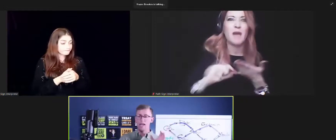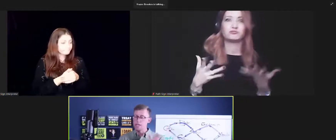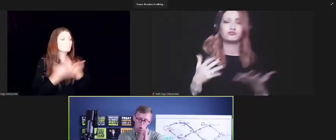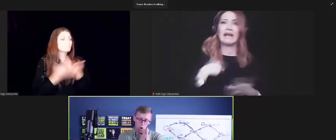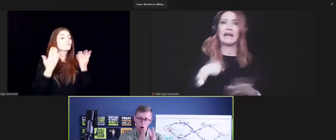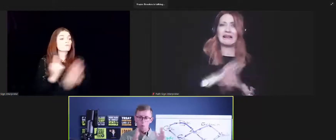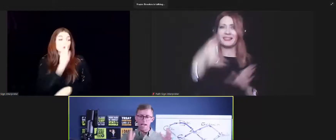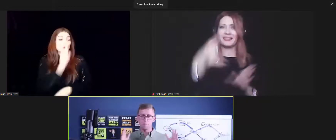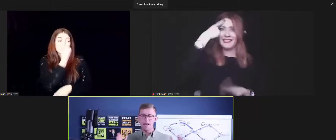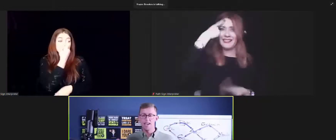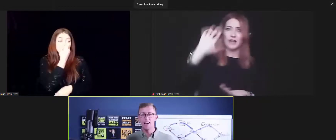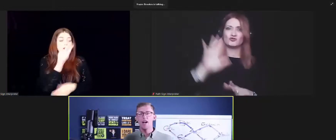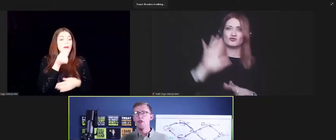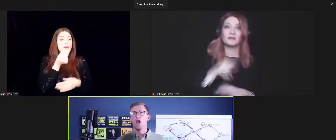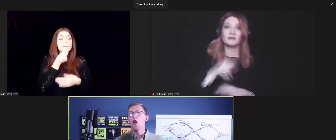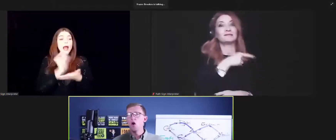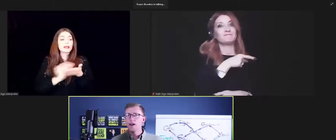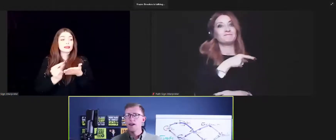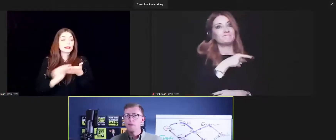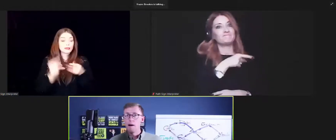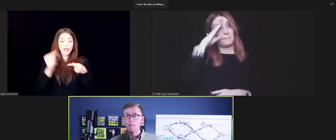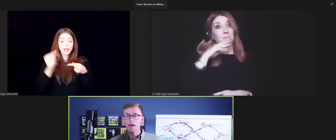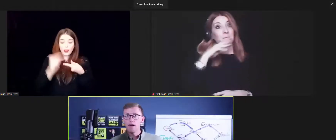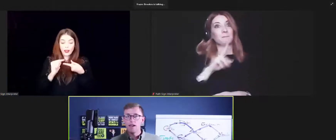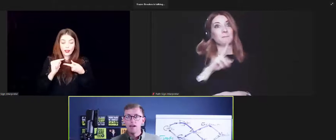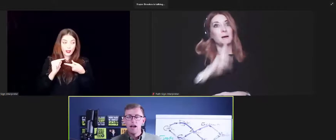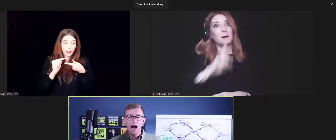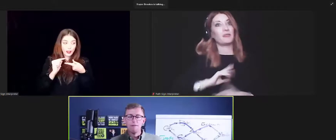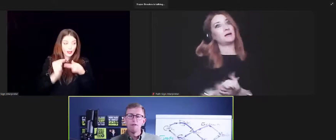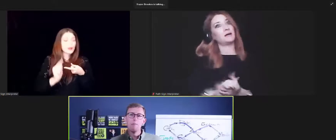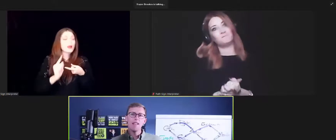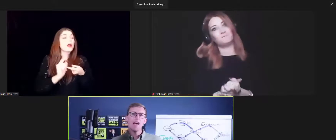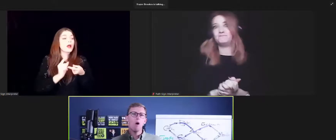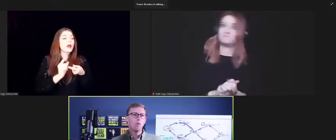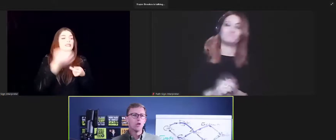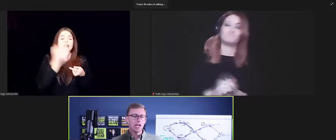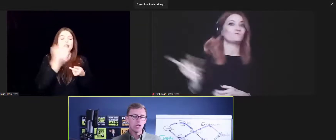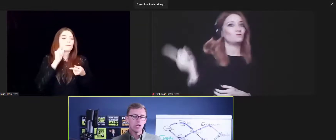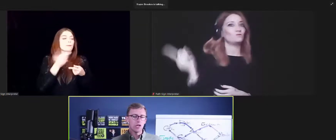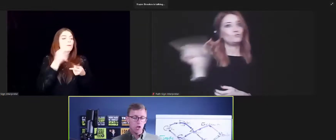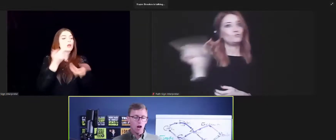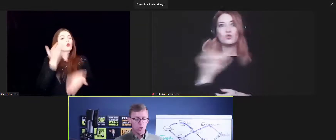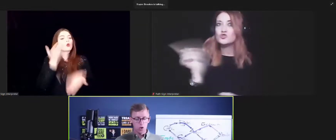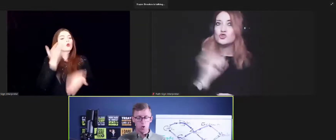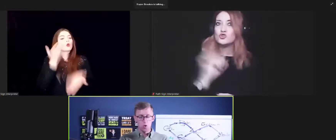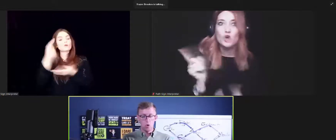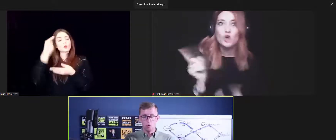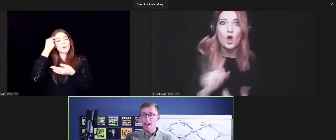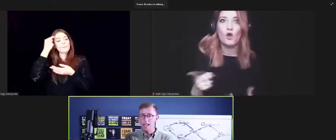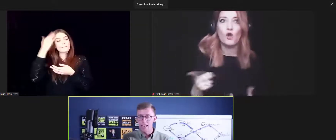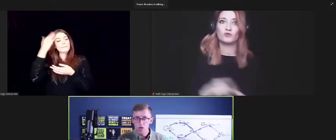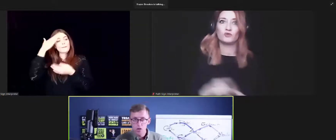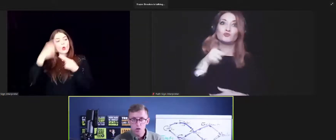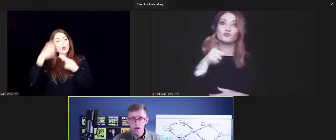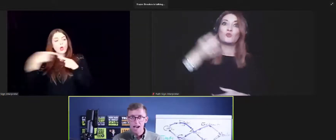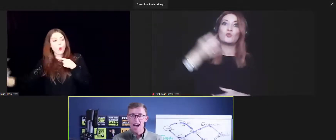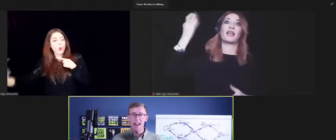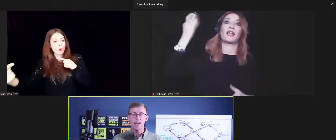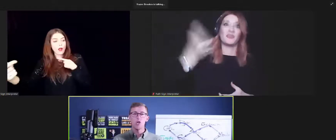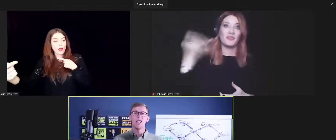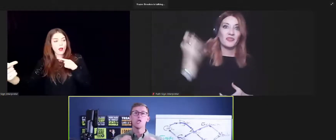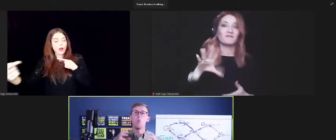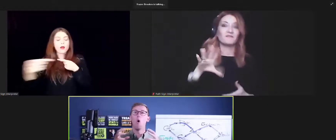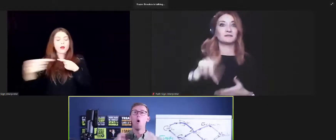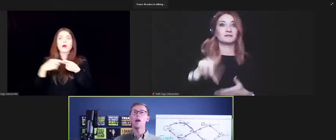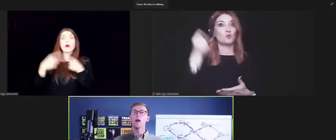is always better than a long memory. And from that day onwards, I started to write lists and I